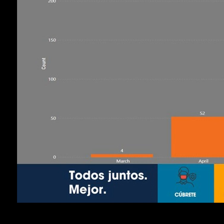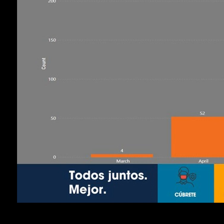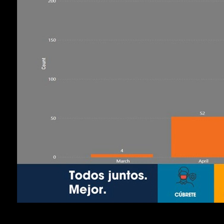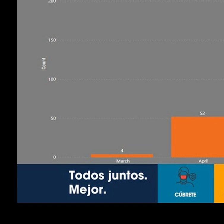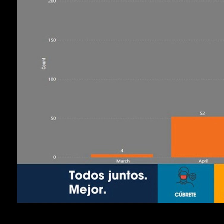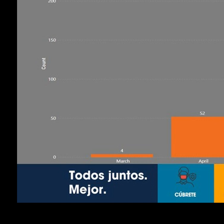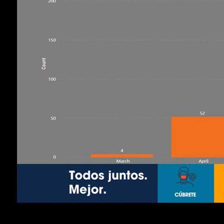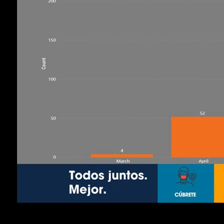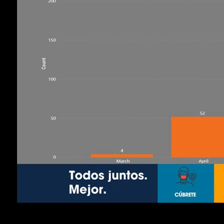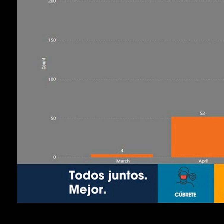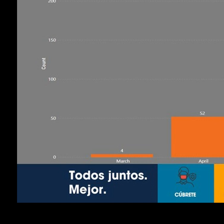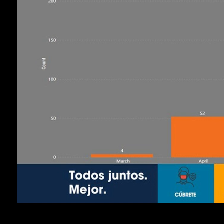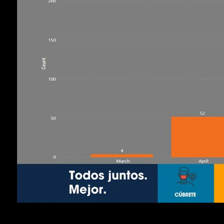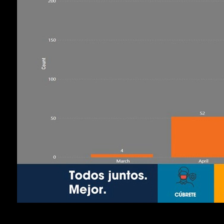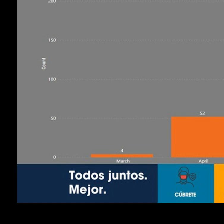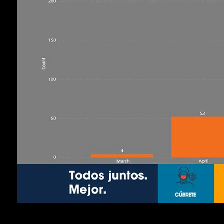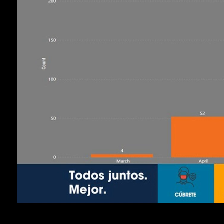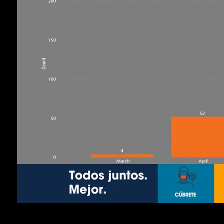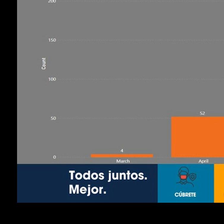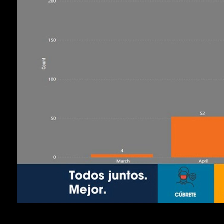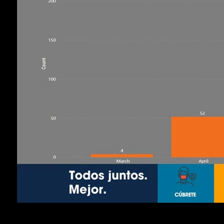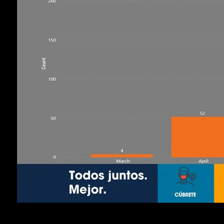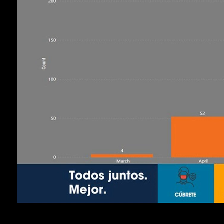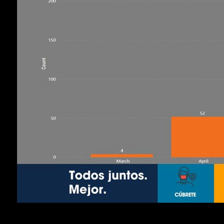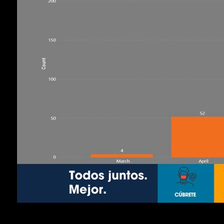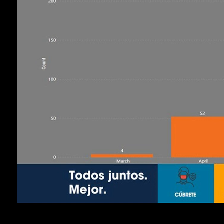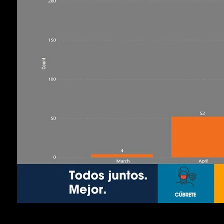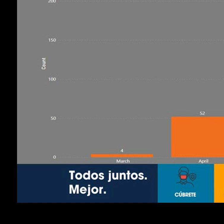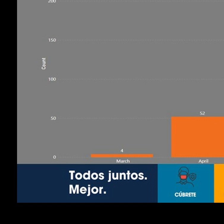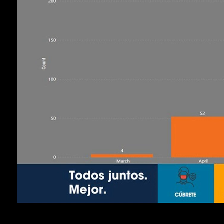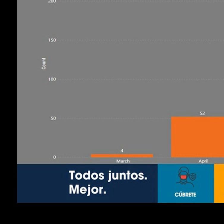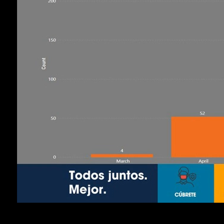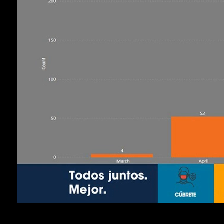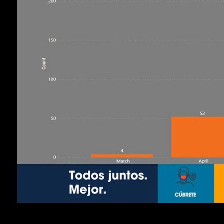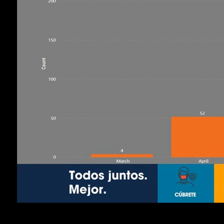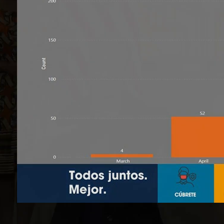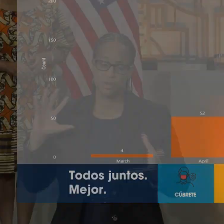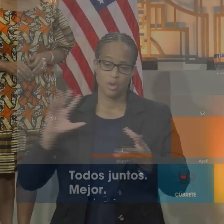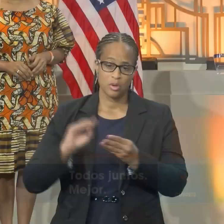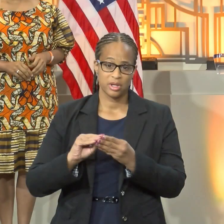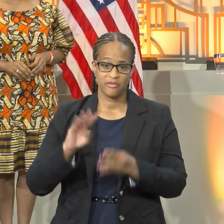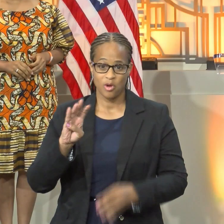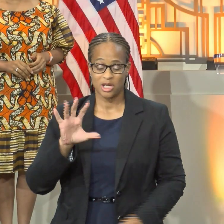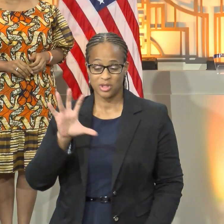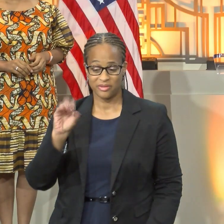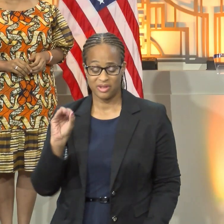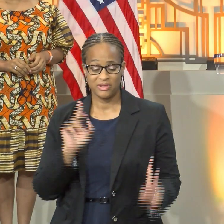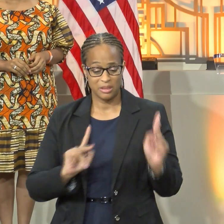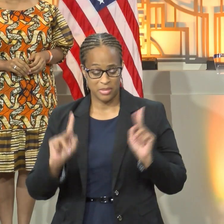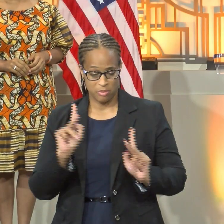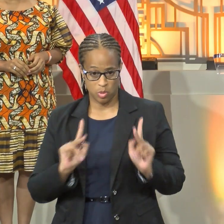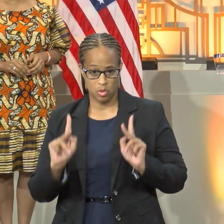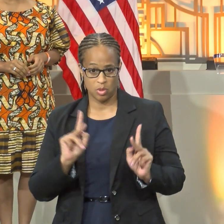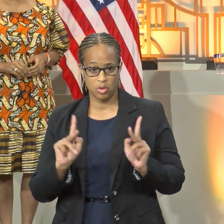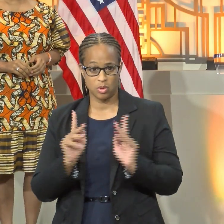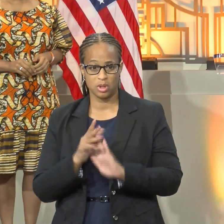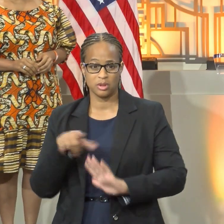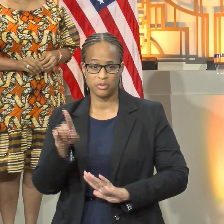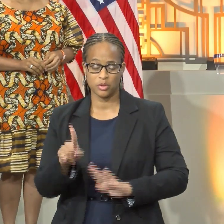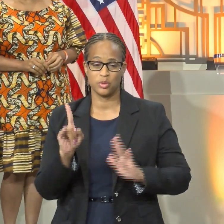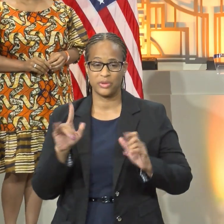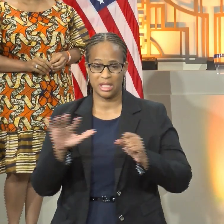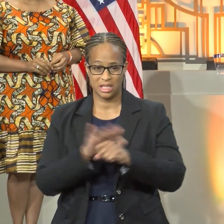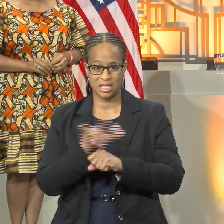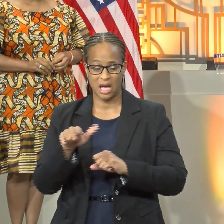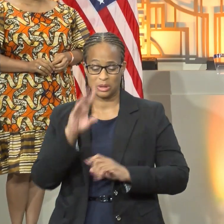their lives in the month of July, and we have had a total of 450 people throughout the